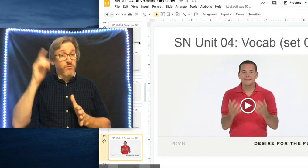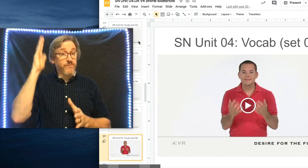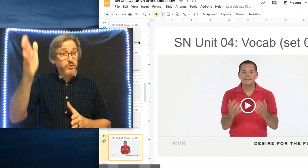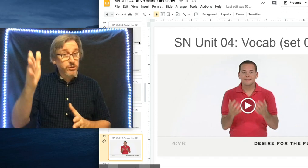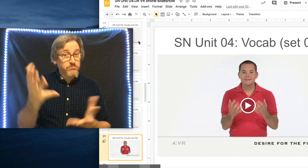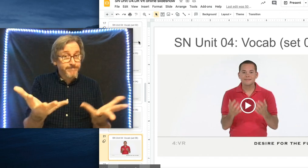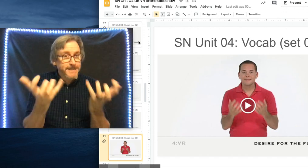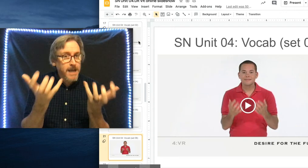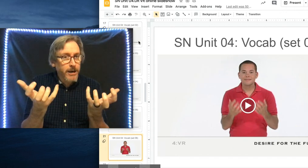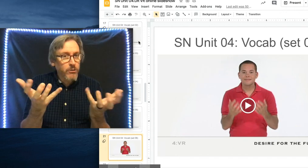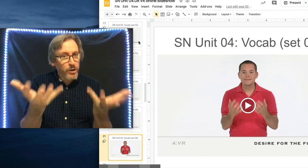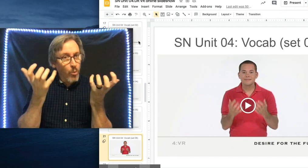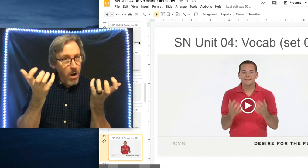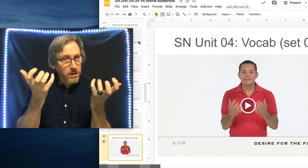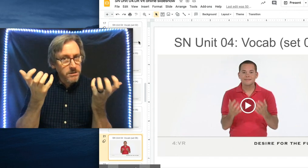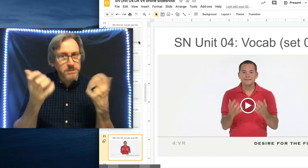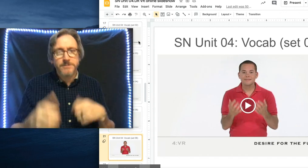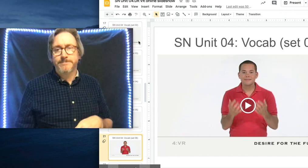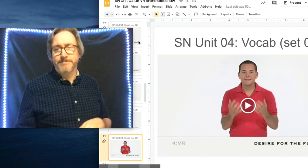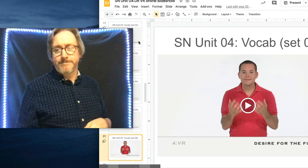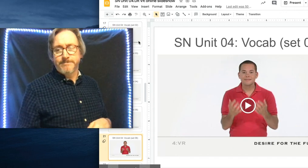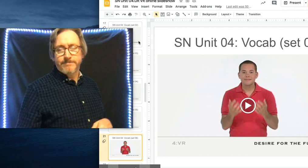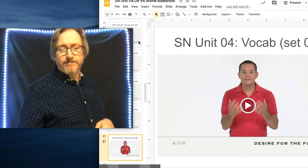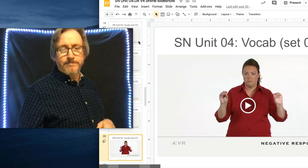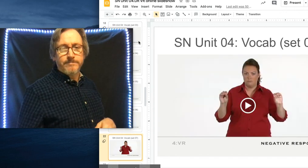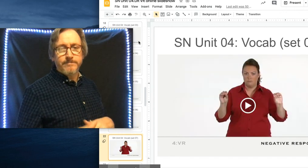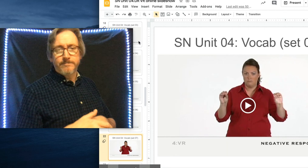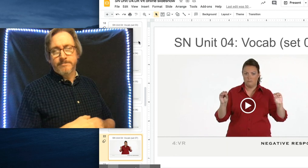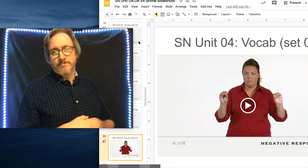Plans for the future, desire what you want.